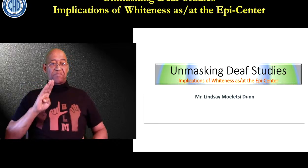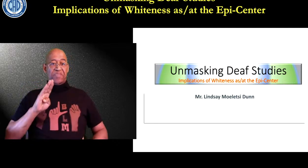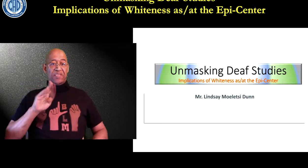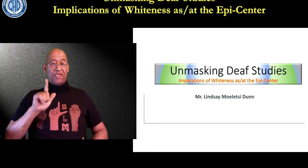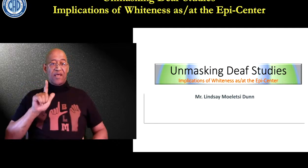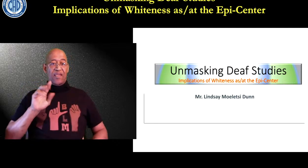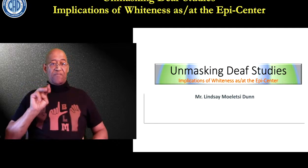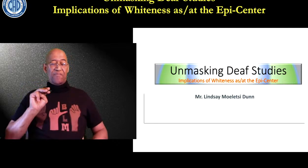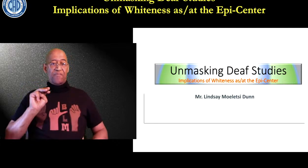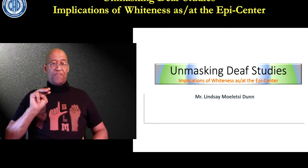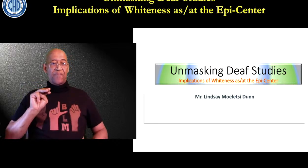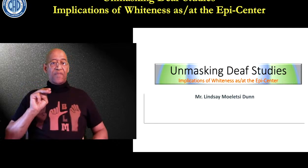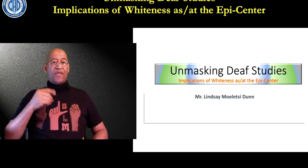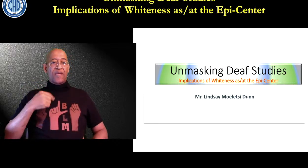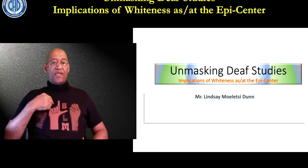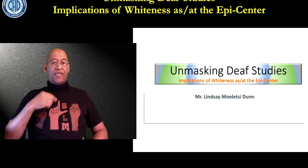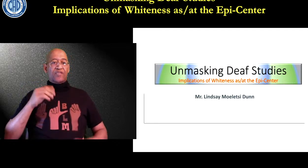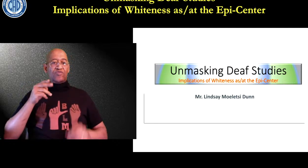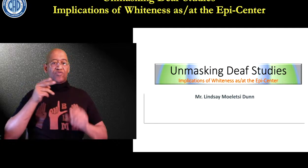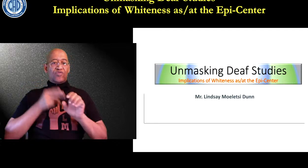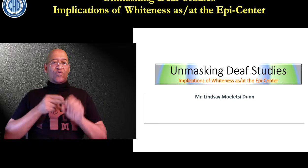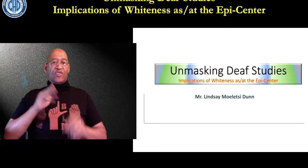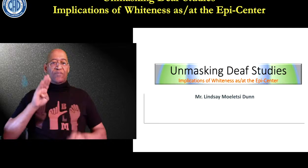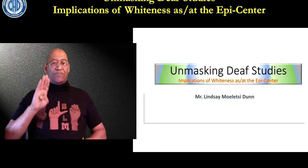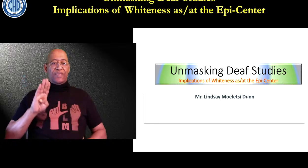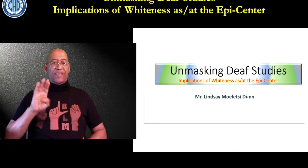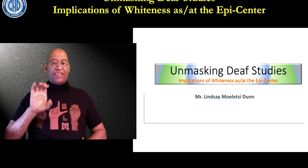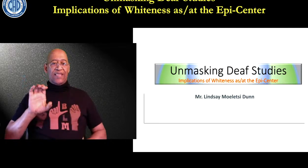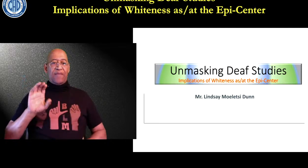Consciousness Movement.